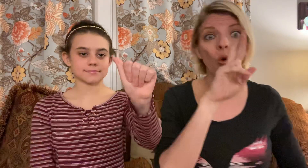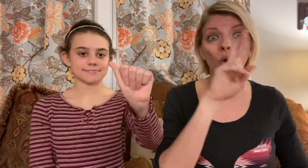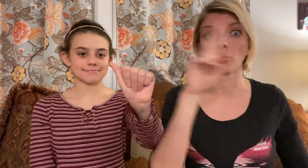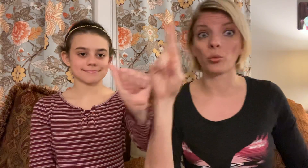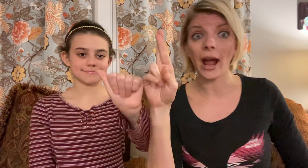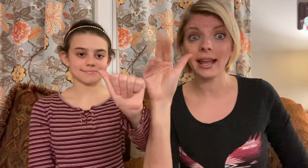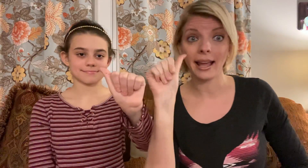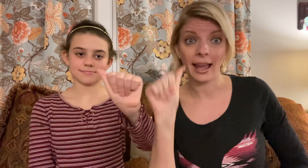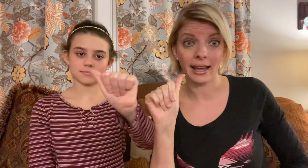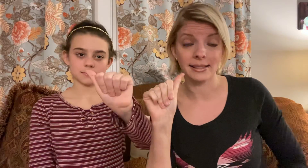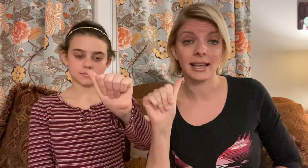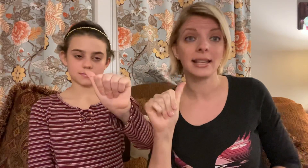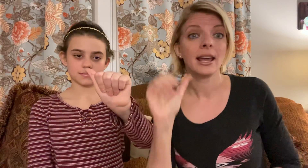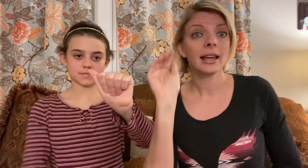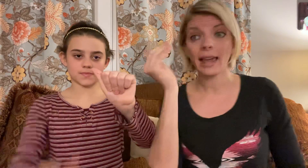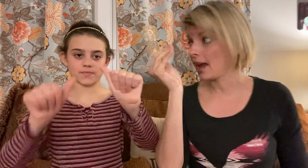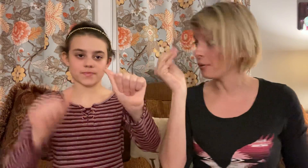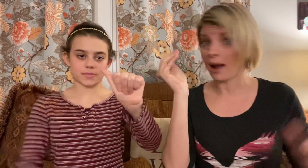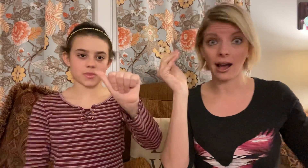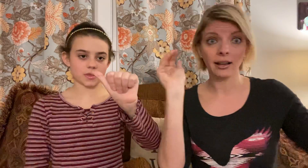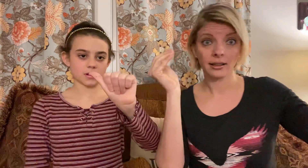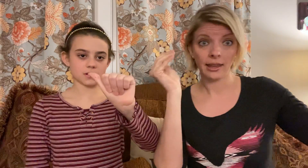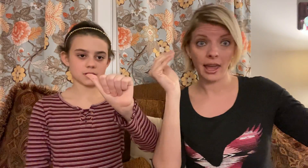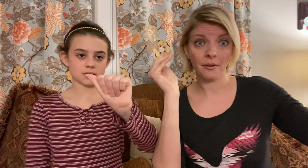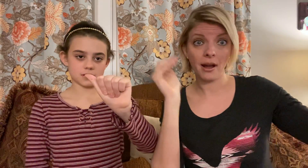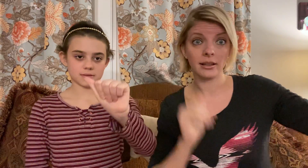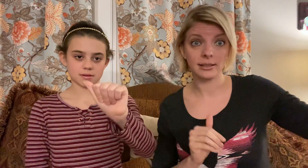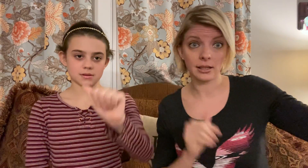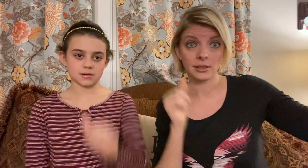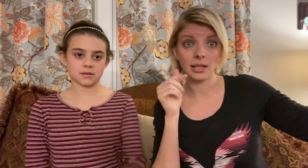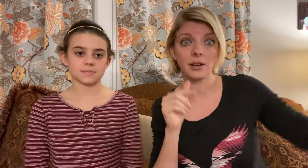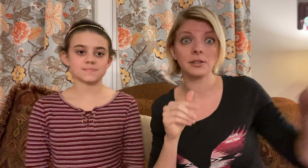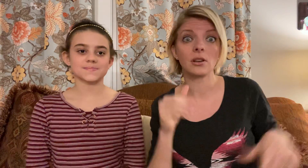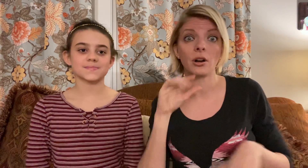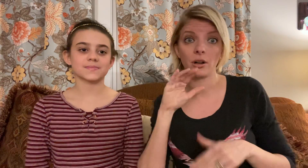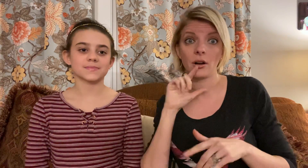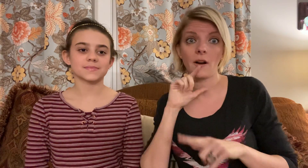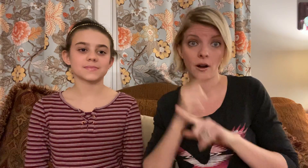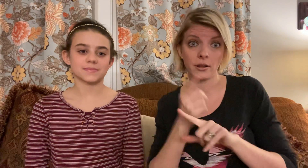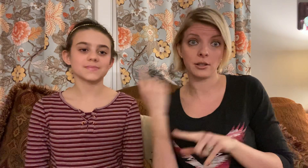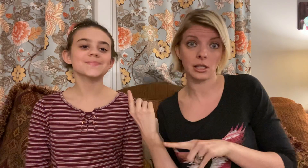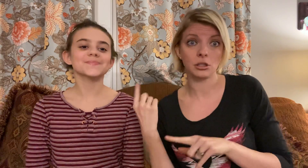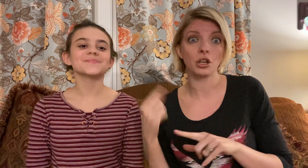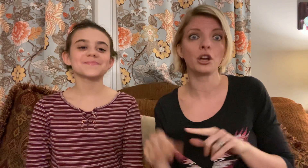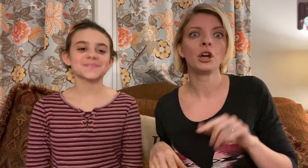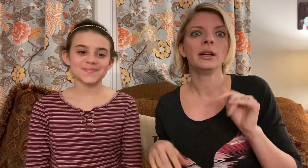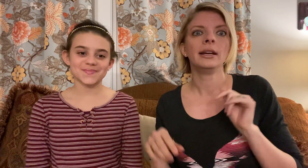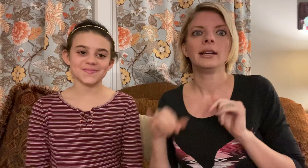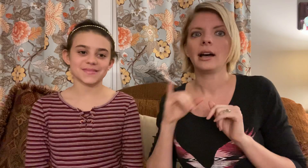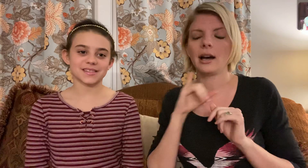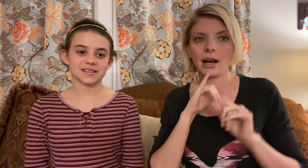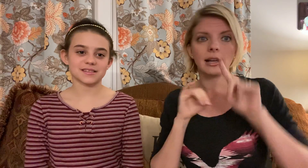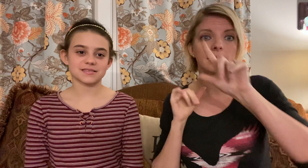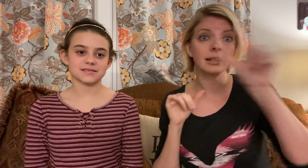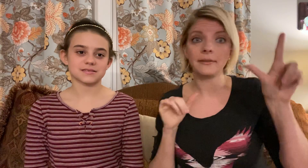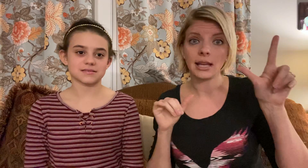or right-handed. Kara downstairs, her other sister, is